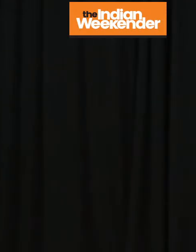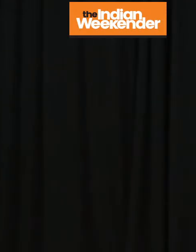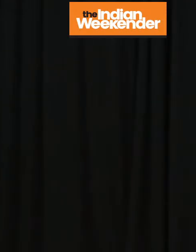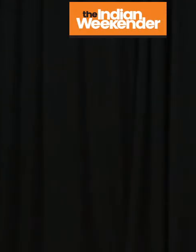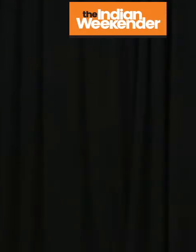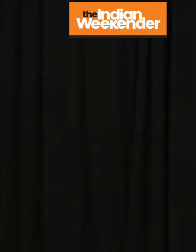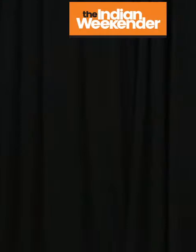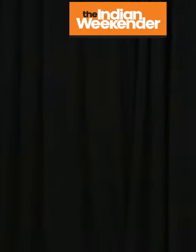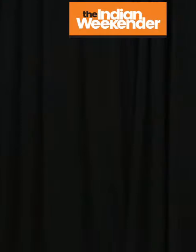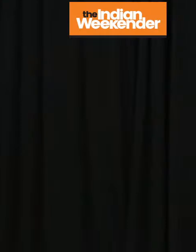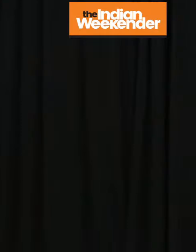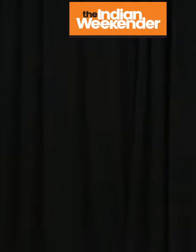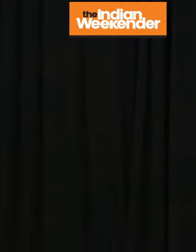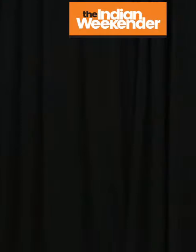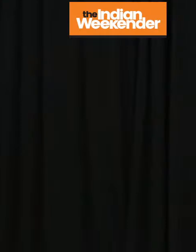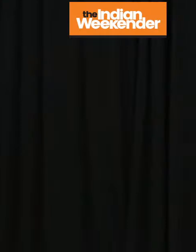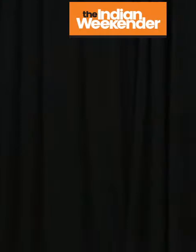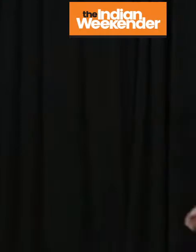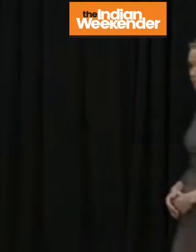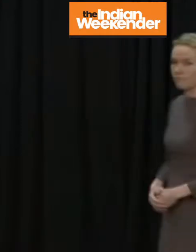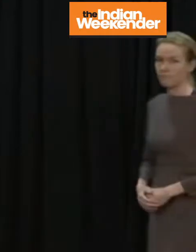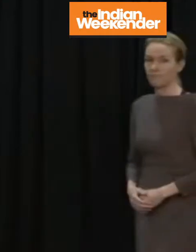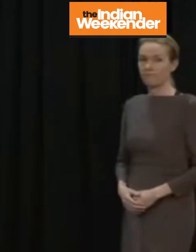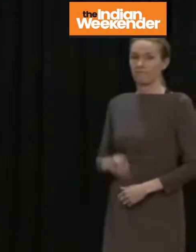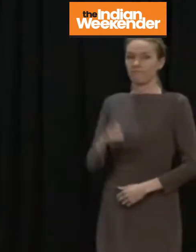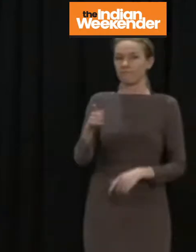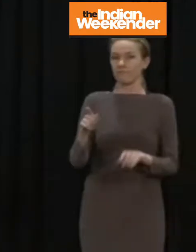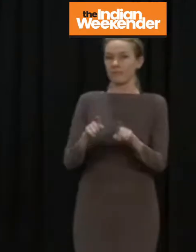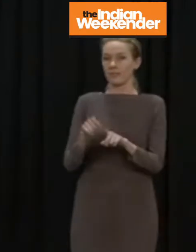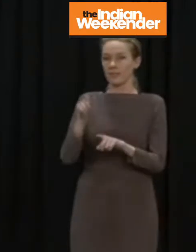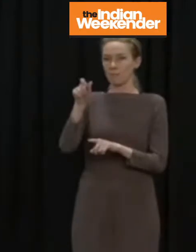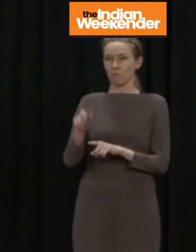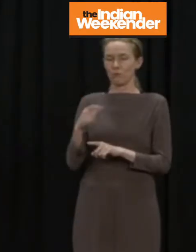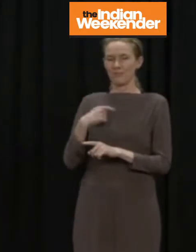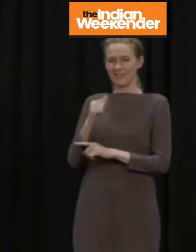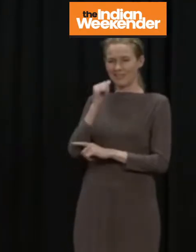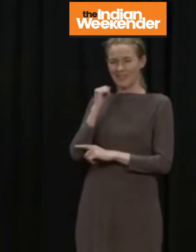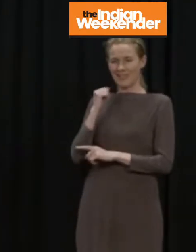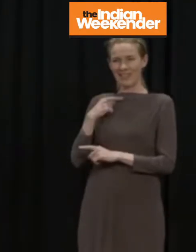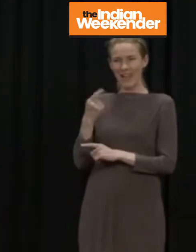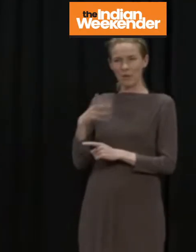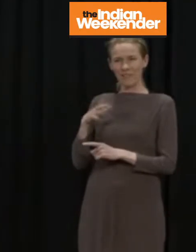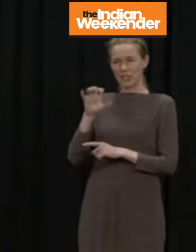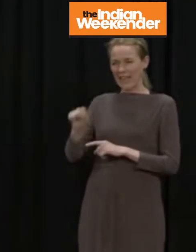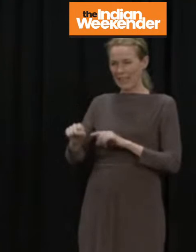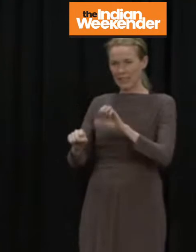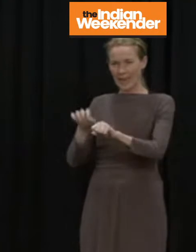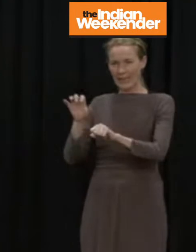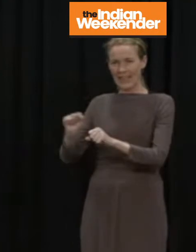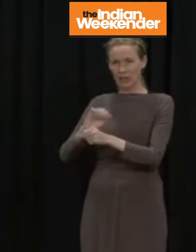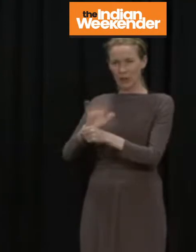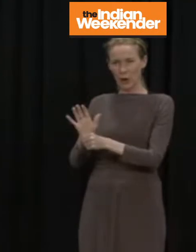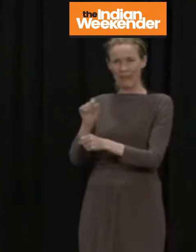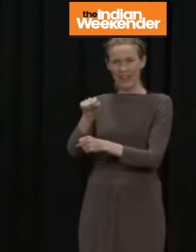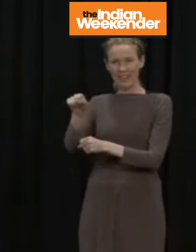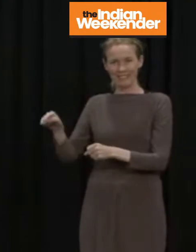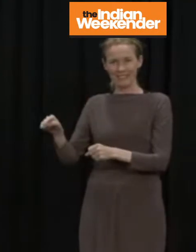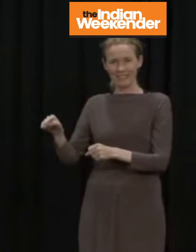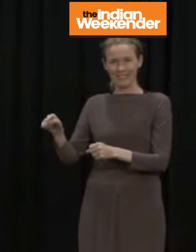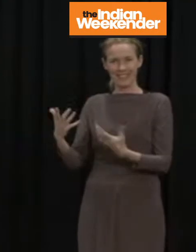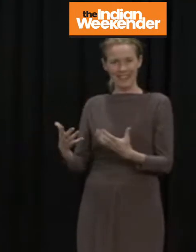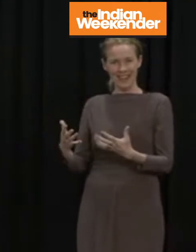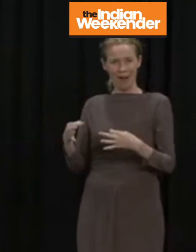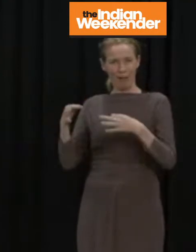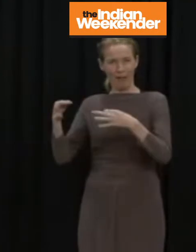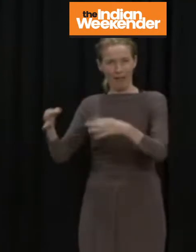flimsy, given that we knew there was a Hamilton case and a Raglan case, you extended the border. So one of the things that we have to do is look at where to draw boundaries and what the most